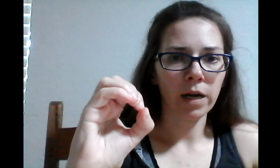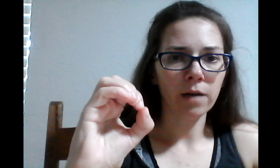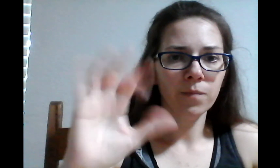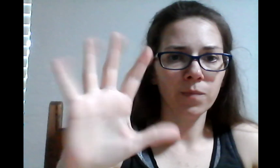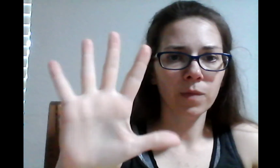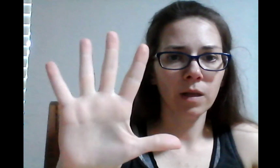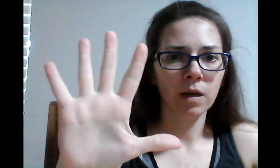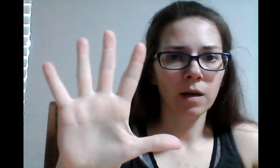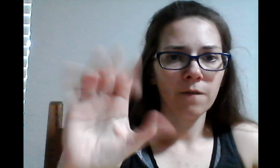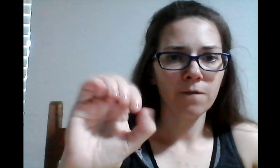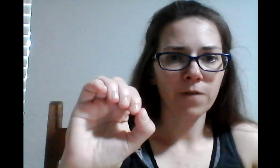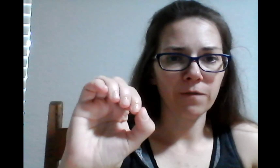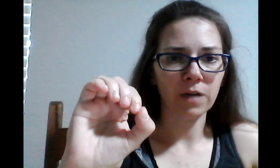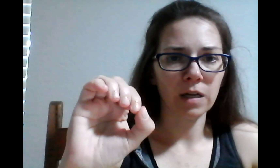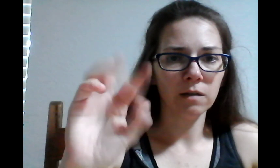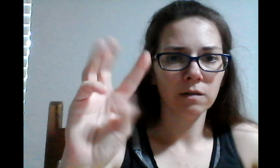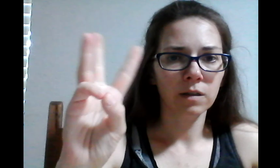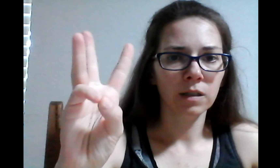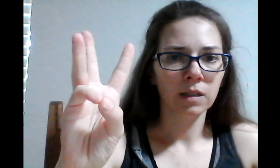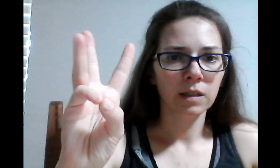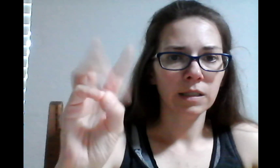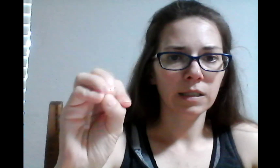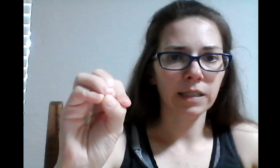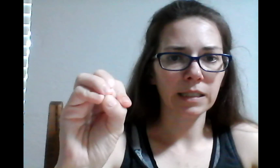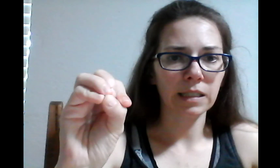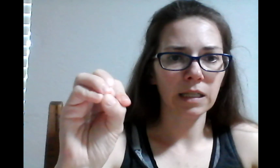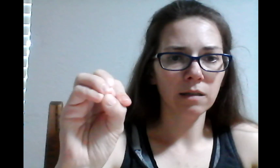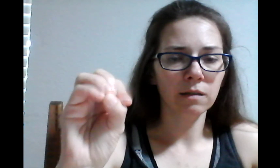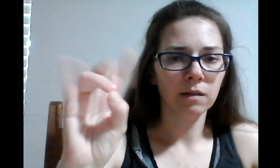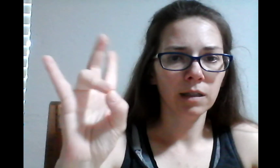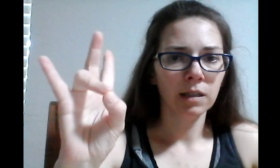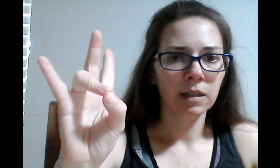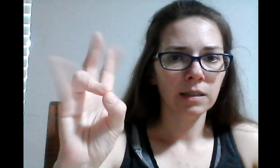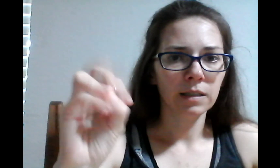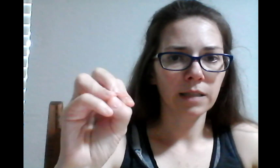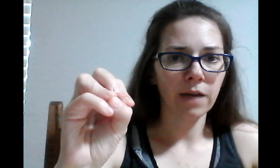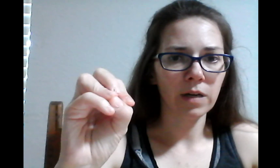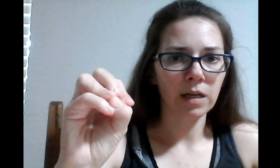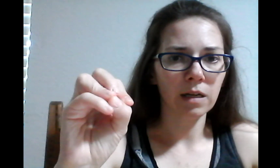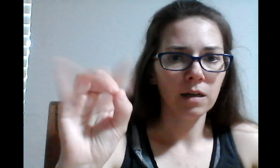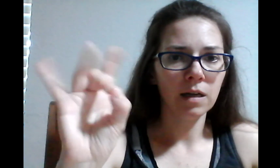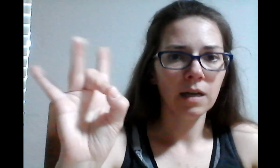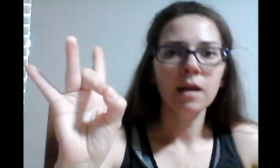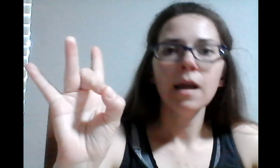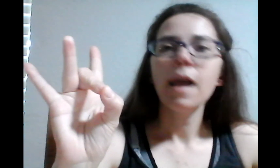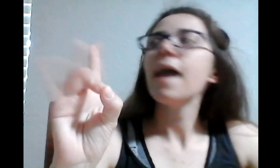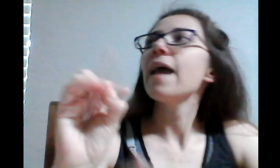40, 50, 60, 70,